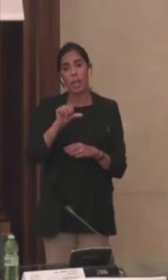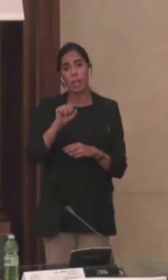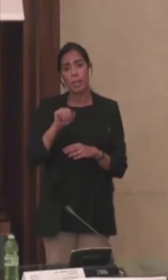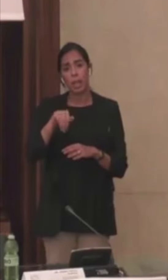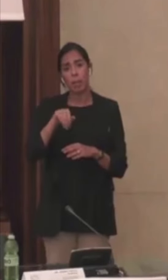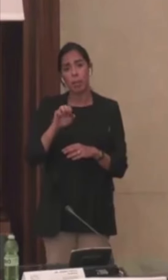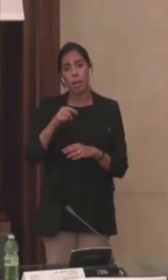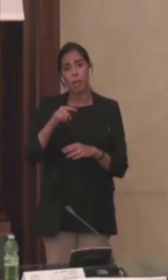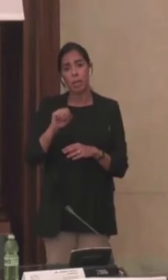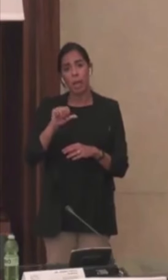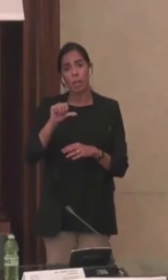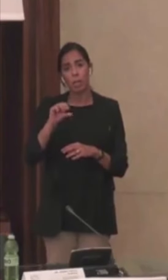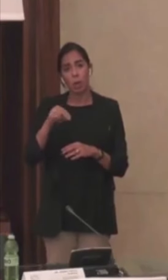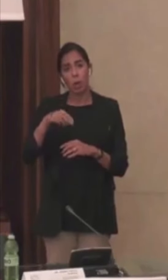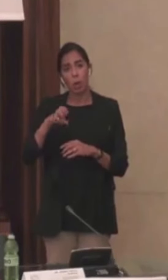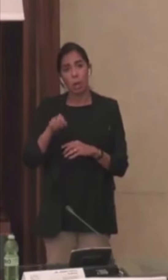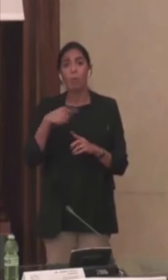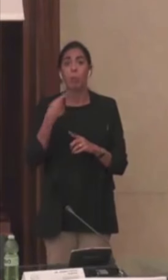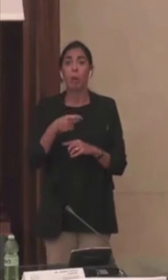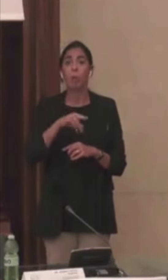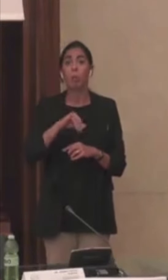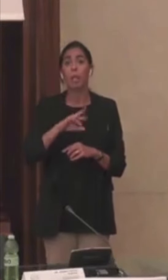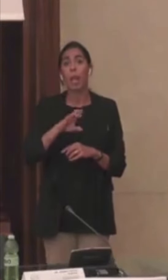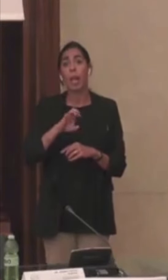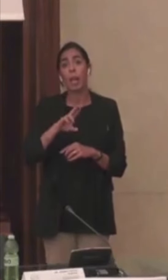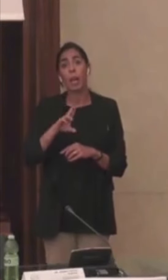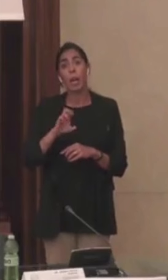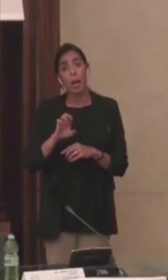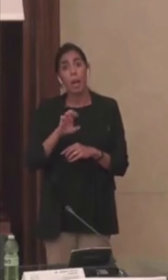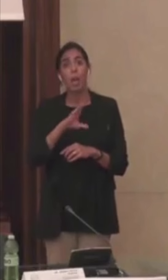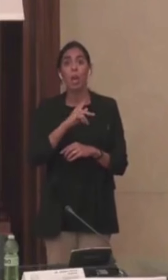they discovered dexamethasone